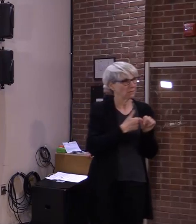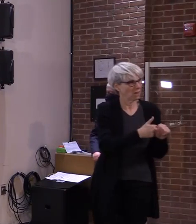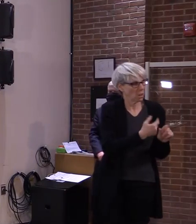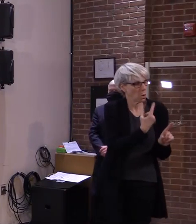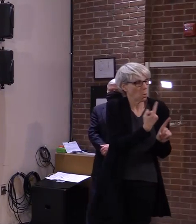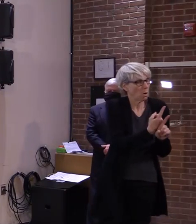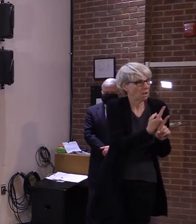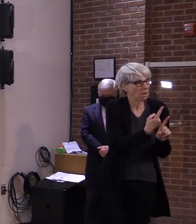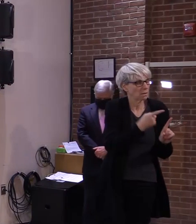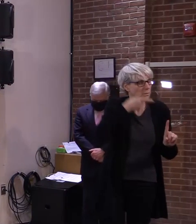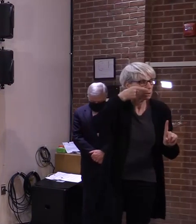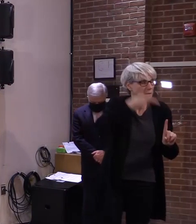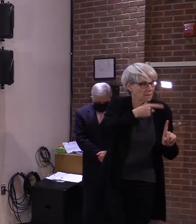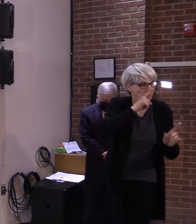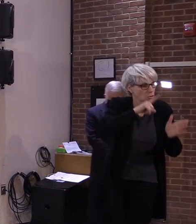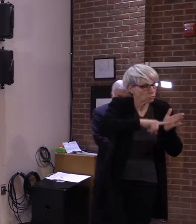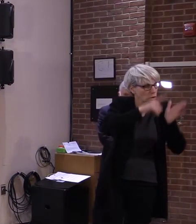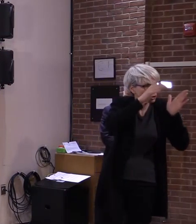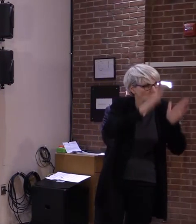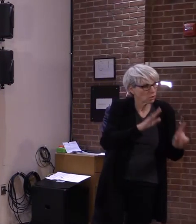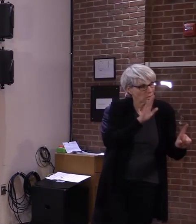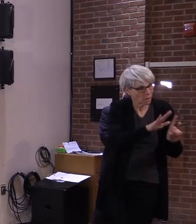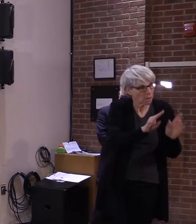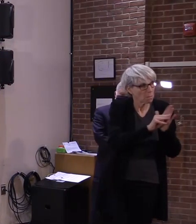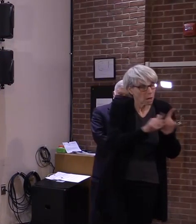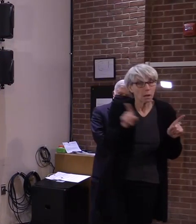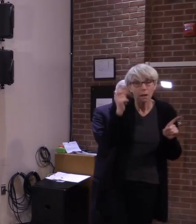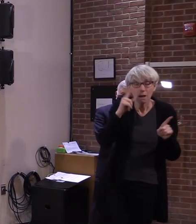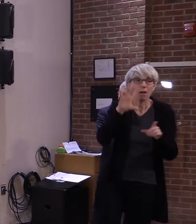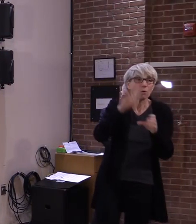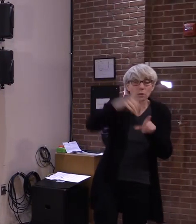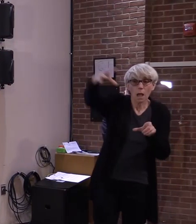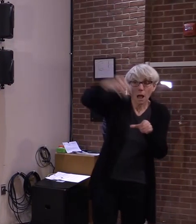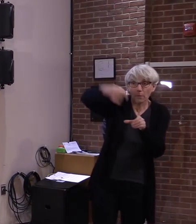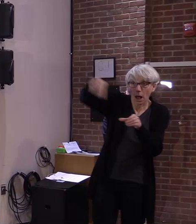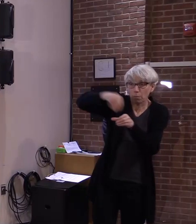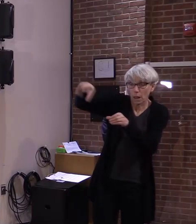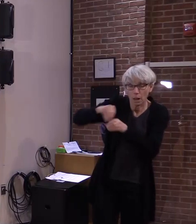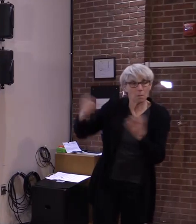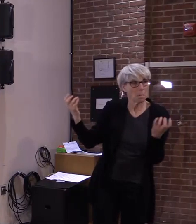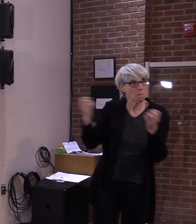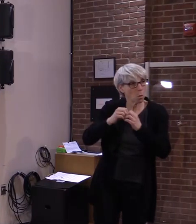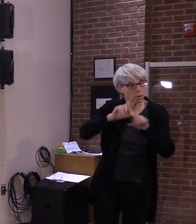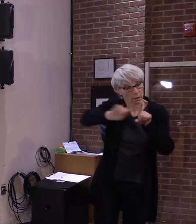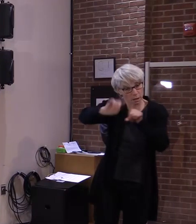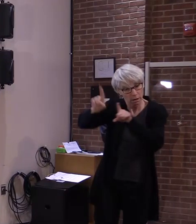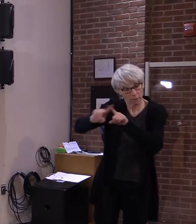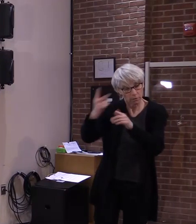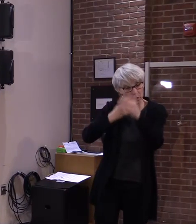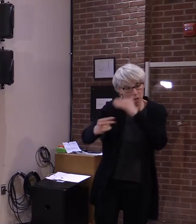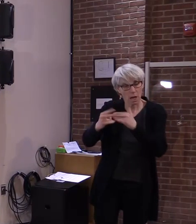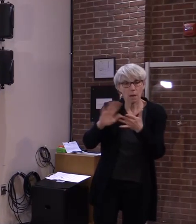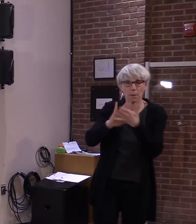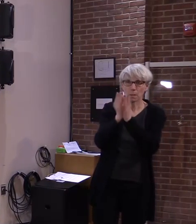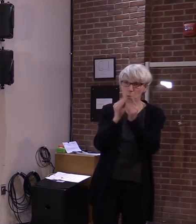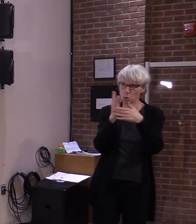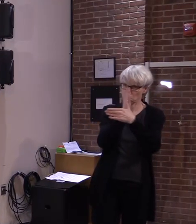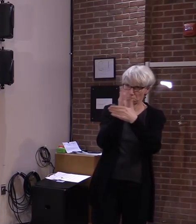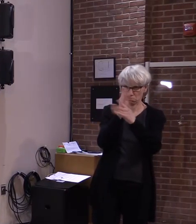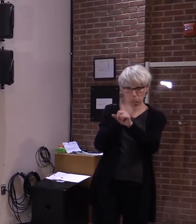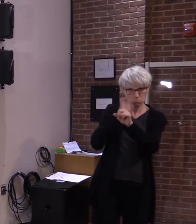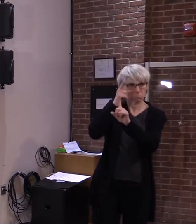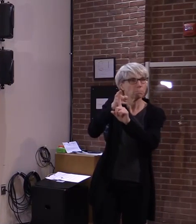methodologies, the more forecasts that you include, you would generally see the more stable, more accurate prediction. Oliver